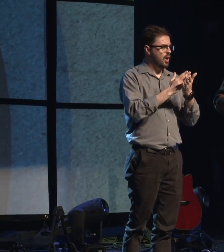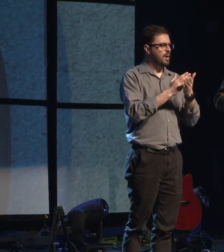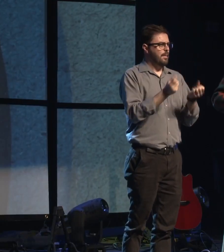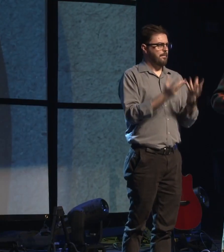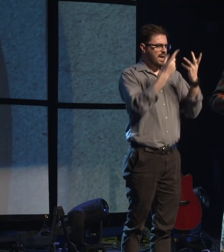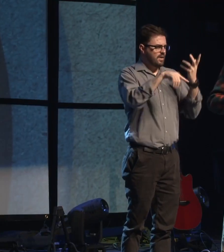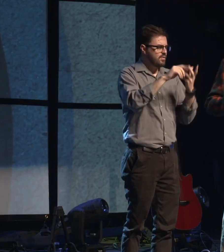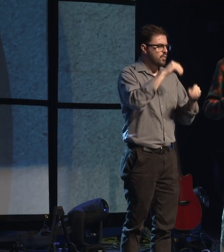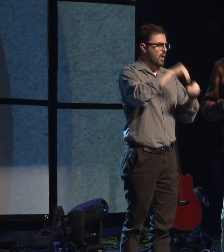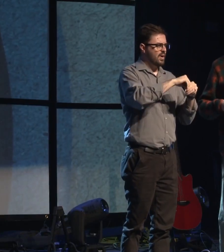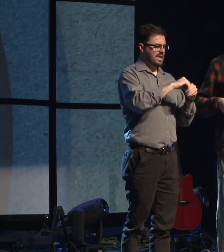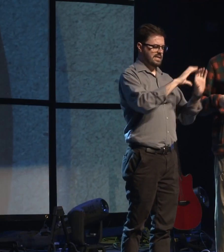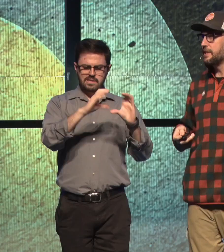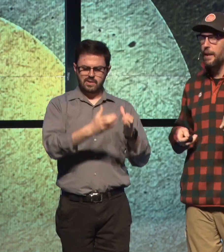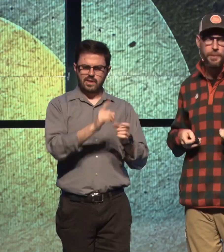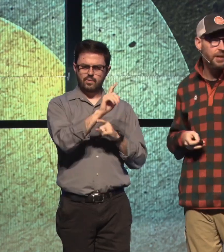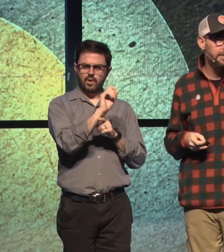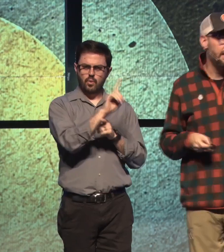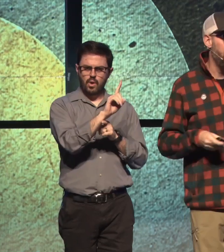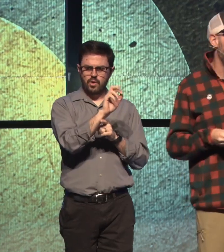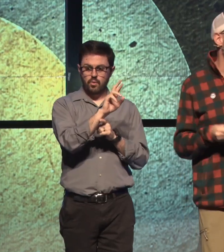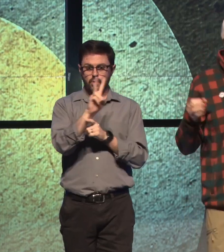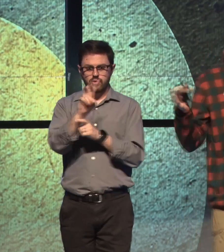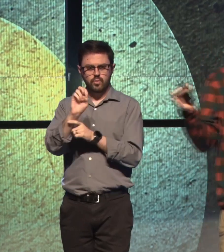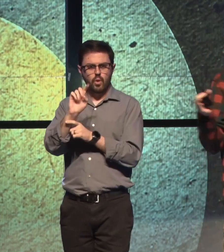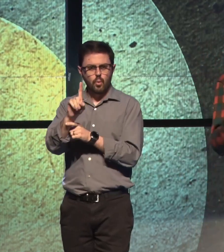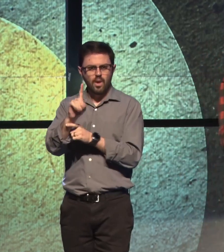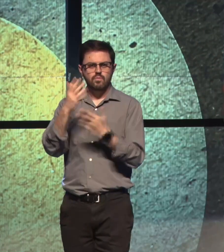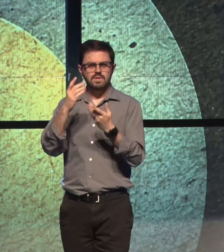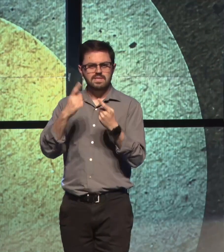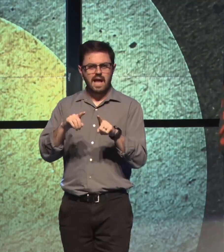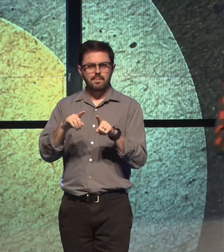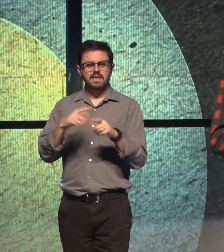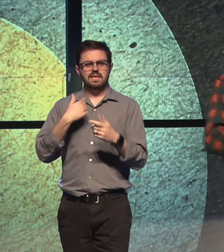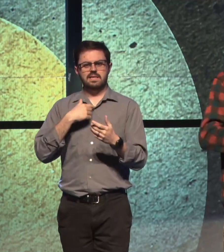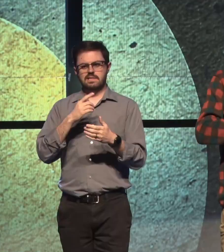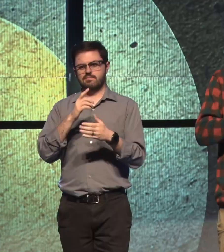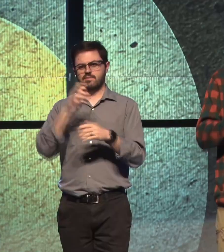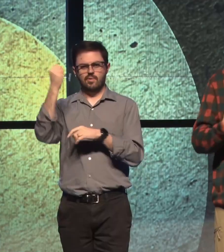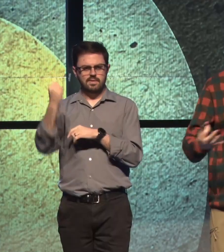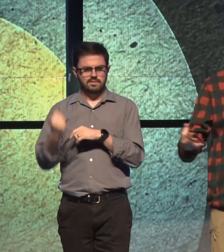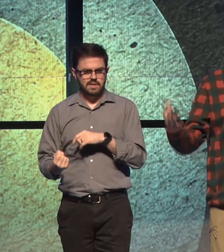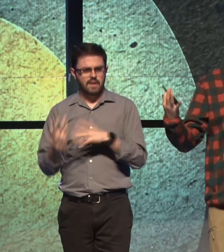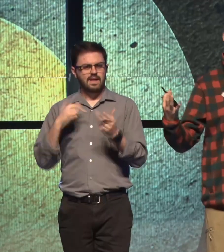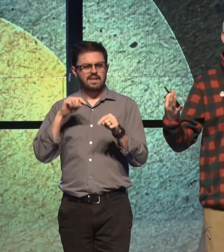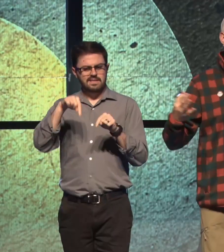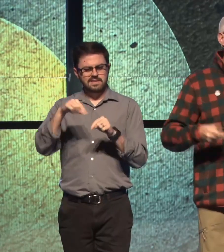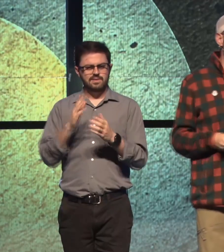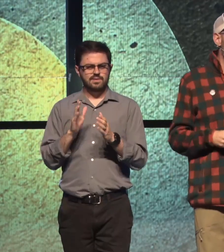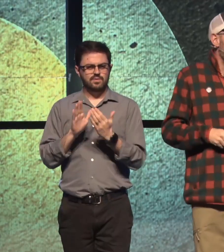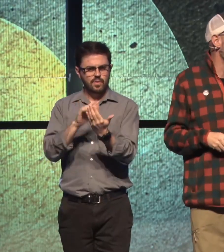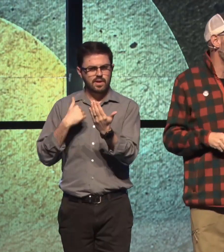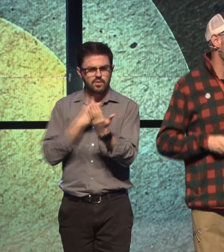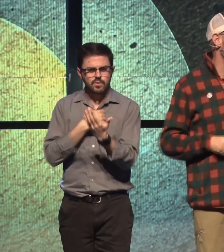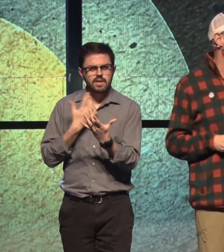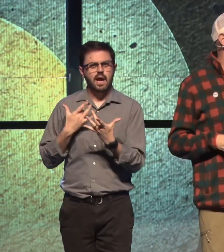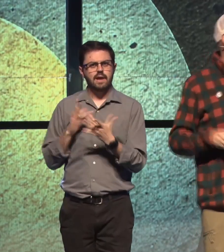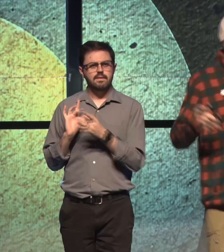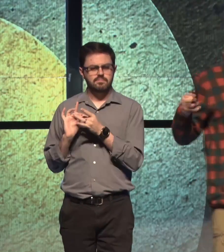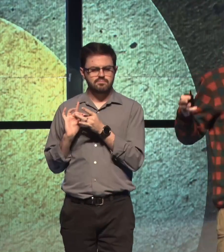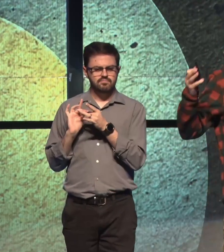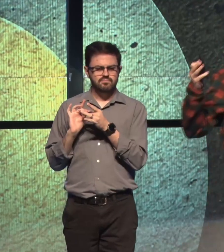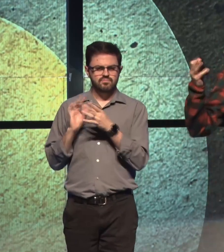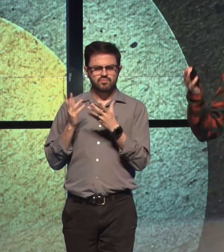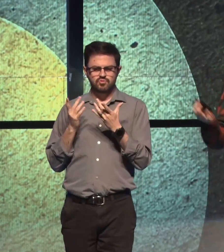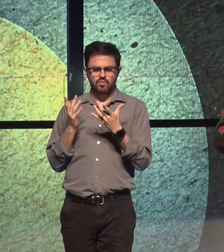now that's taking place, or 201, which is happening on Saturdays. And this is just a way in which we kind of ground ourselves in a peacemaking spirituality. And